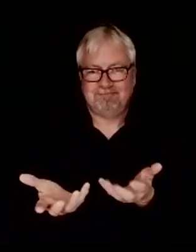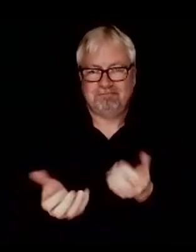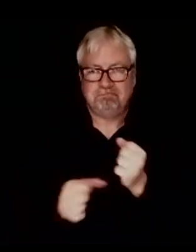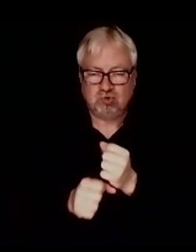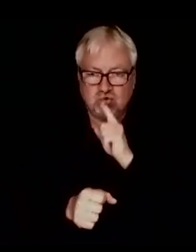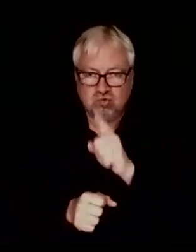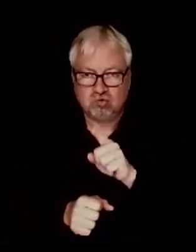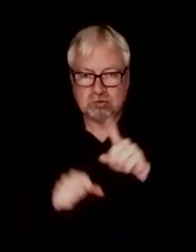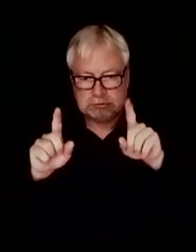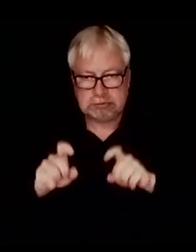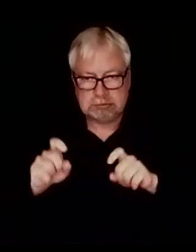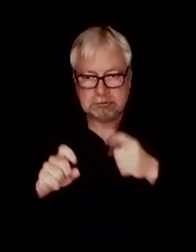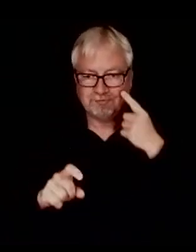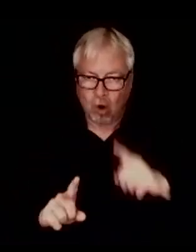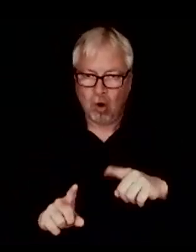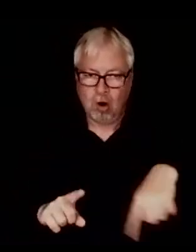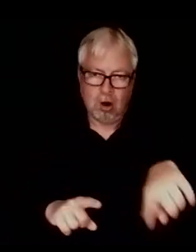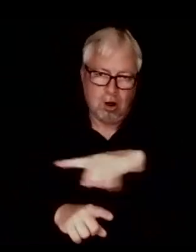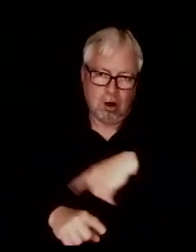student in Minnesota.